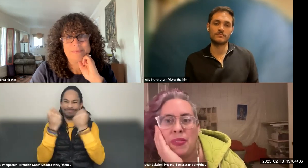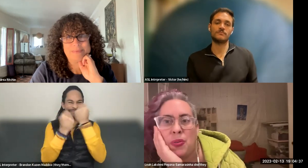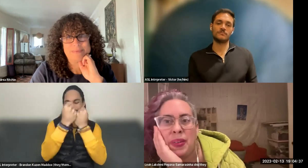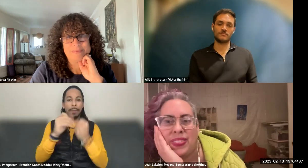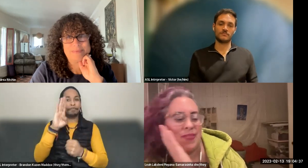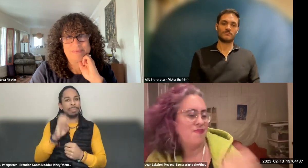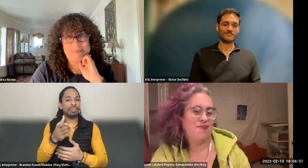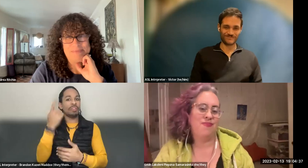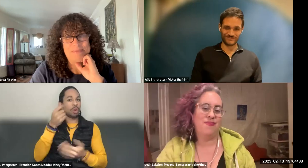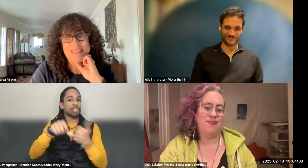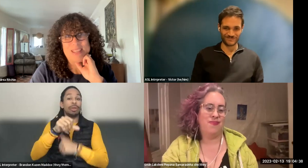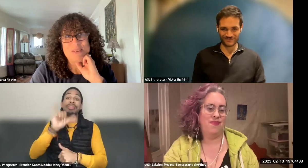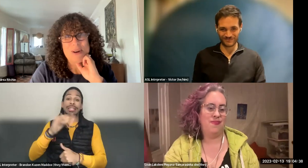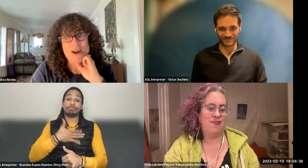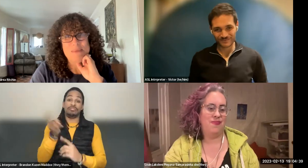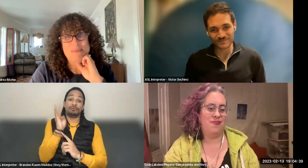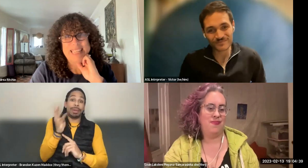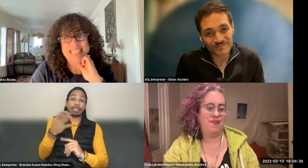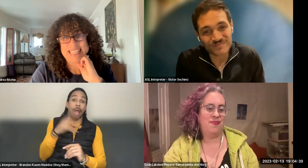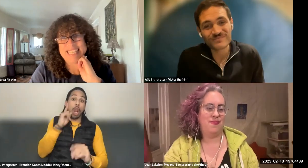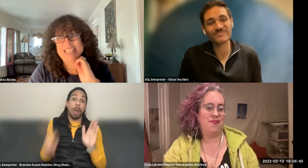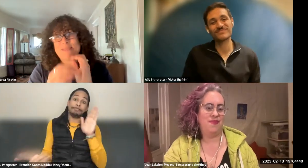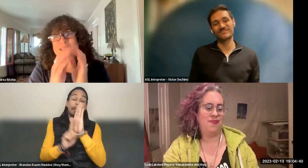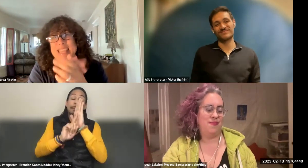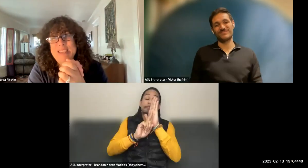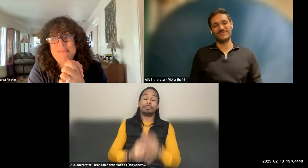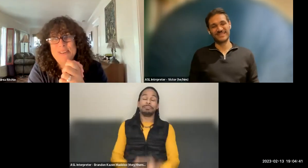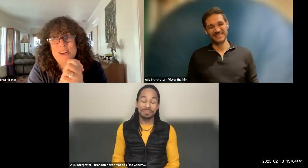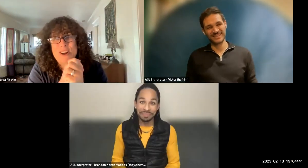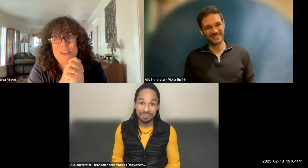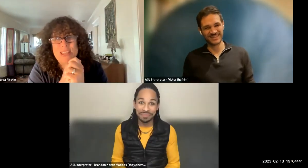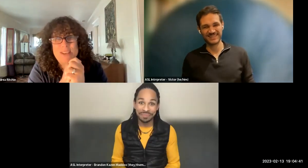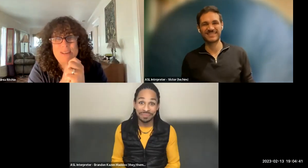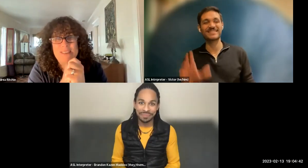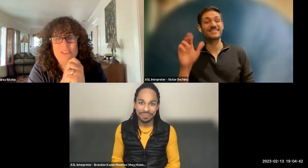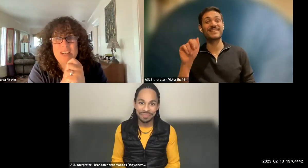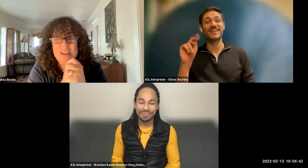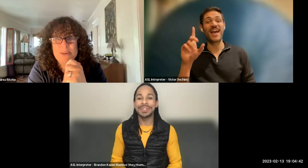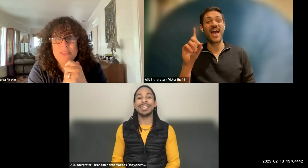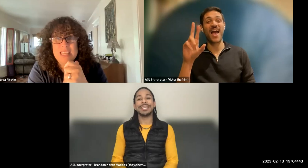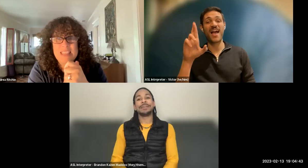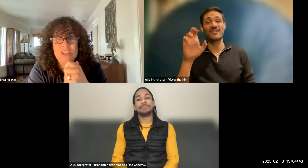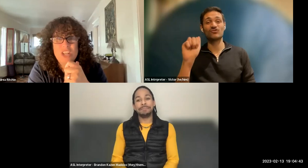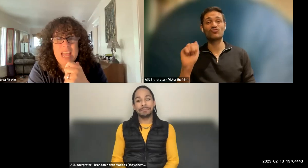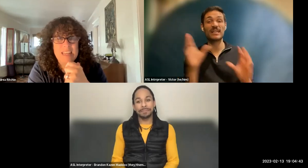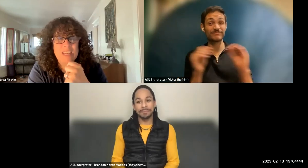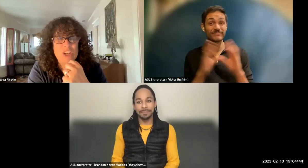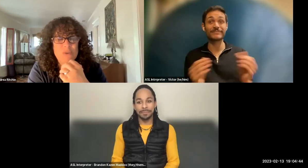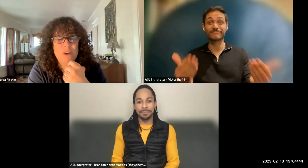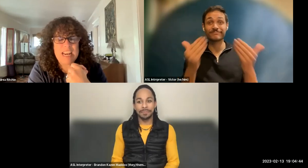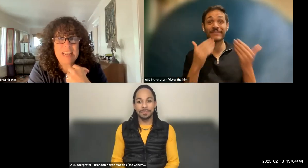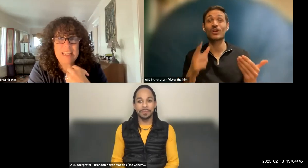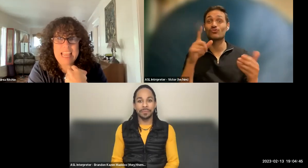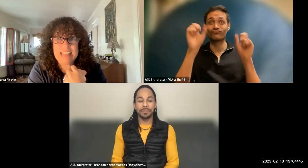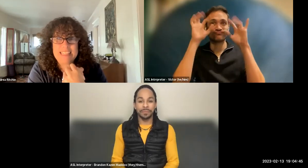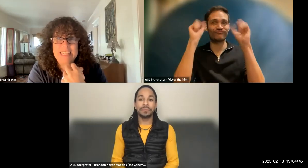And that's my 4 minutes. You are amazing, Leah-Lakshmi. Thank you for all that you have shared, both in the chat, in